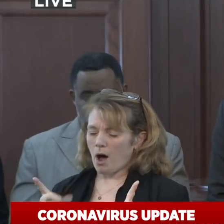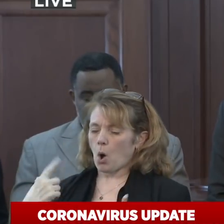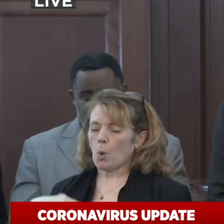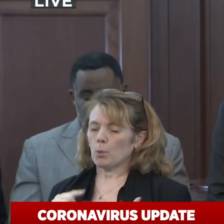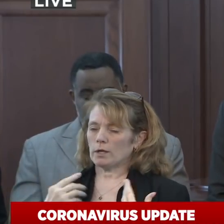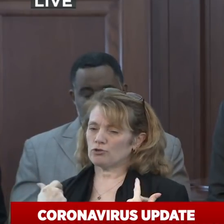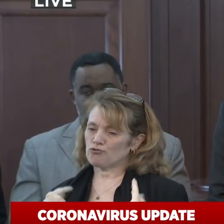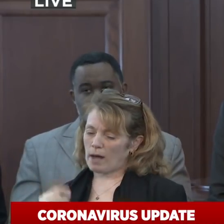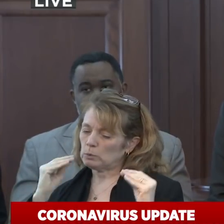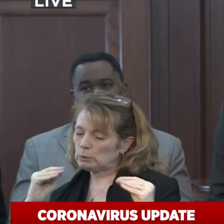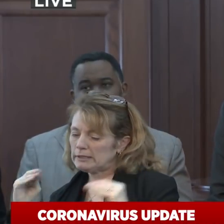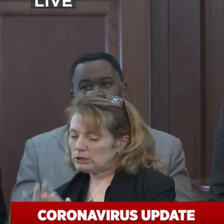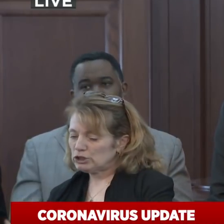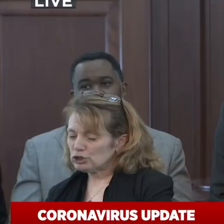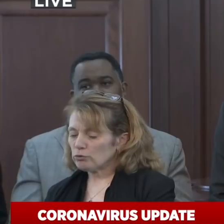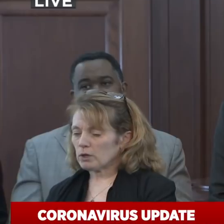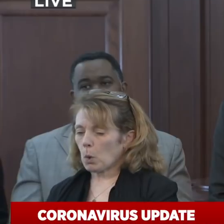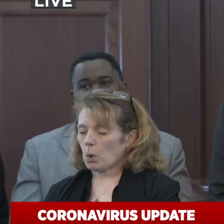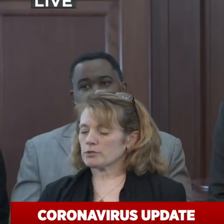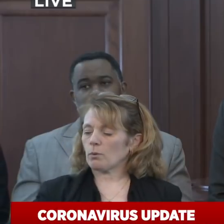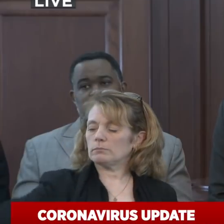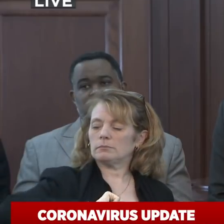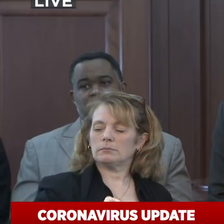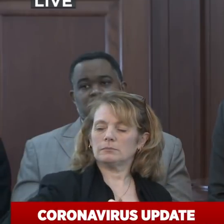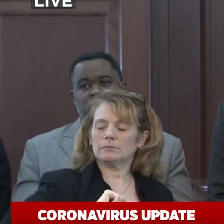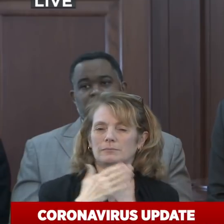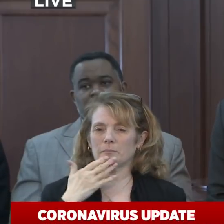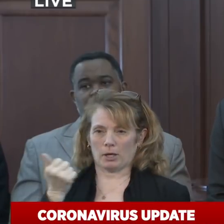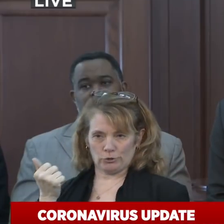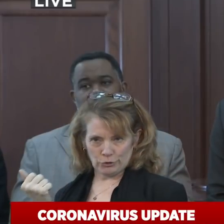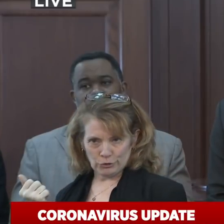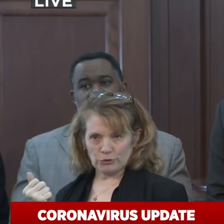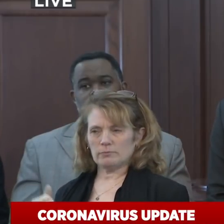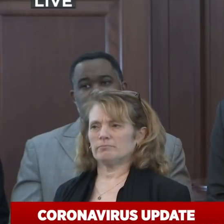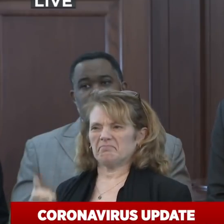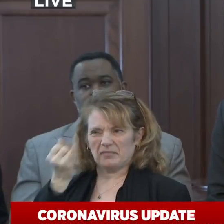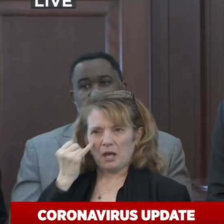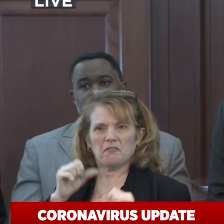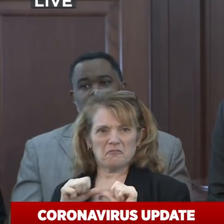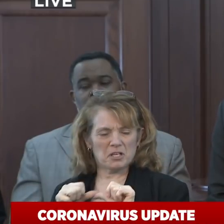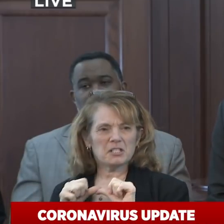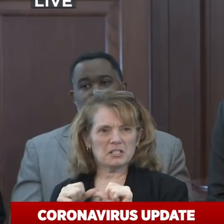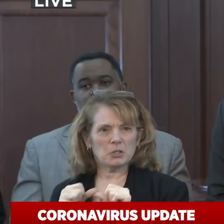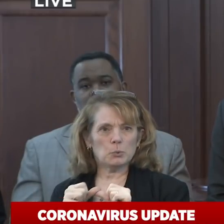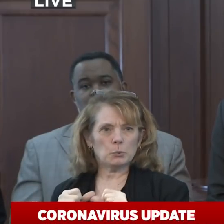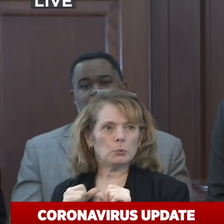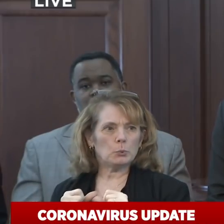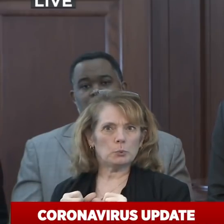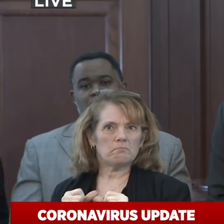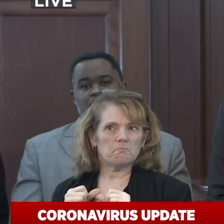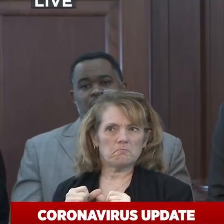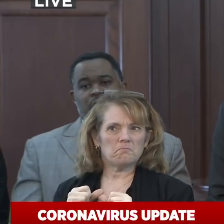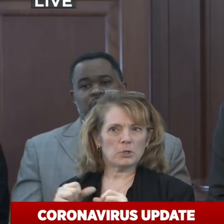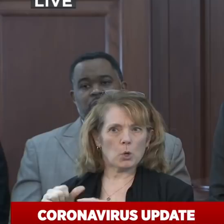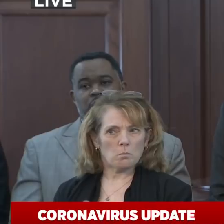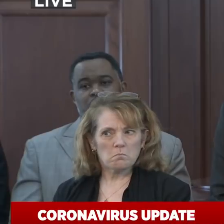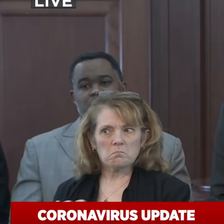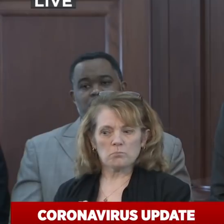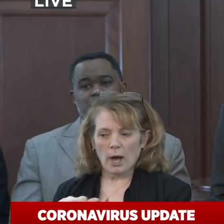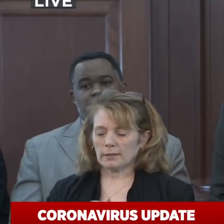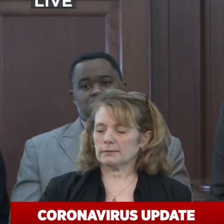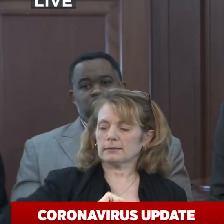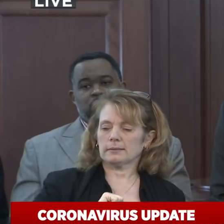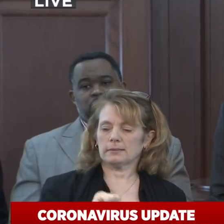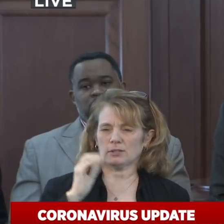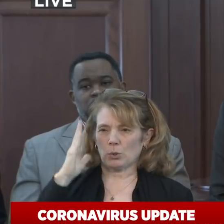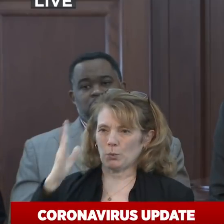holy elbow. And I think if we keep doing those types of things, we'll be able to be successful in what we're trying to do. I also want to